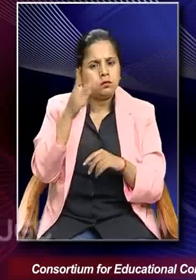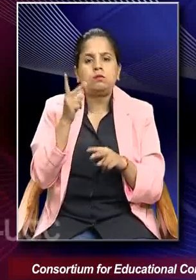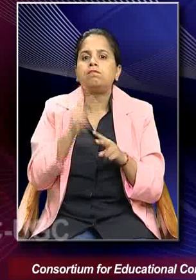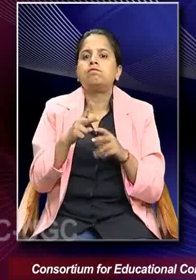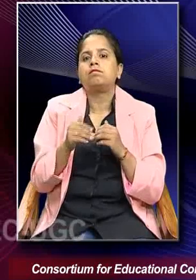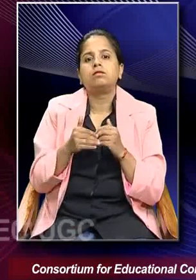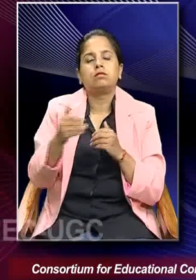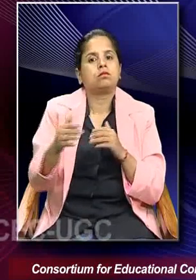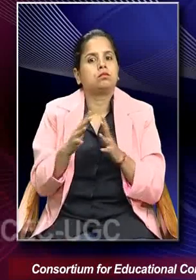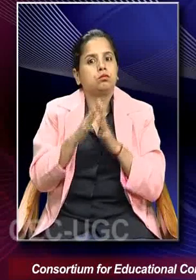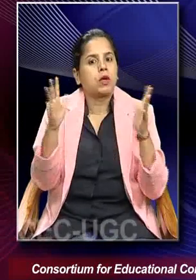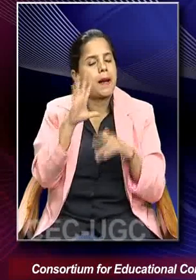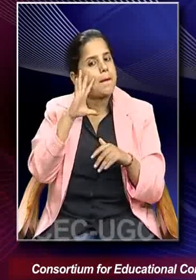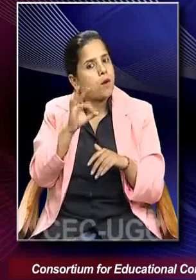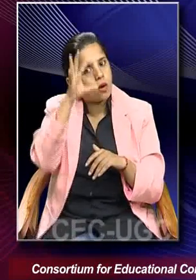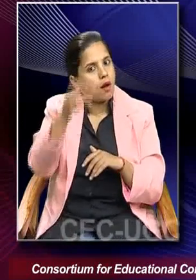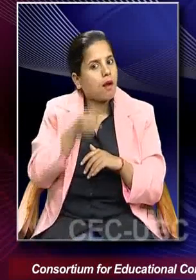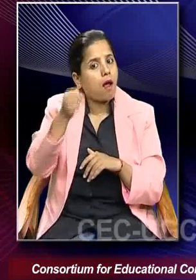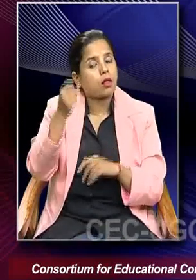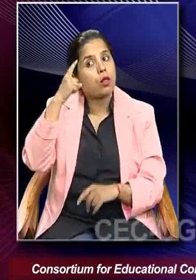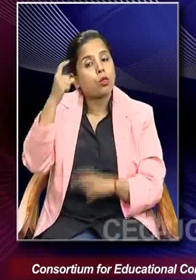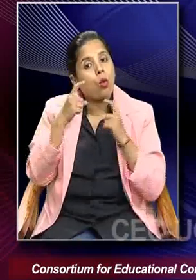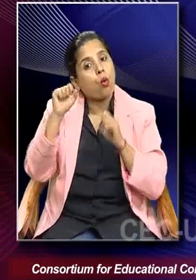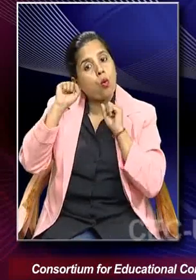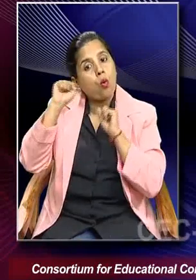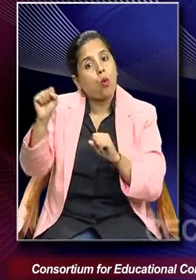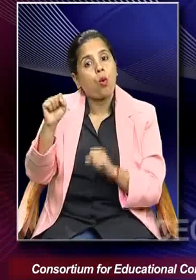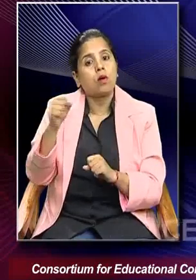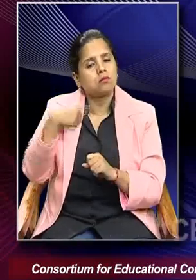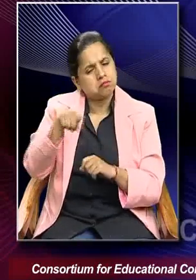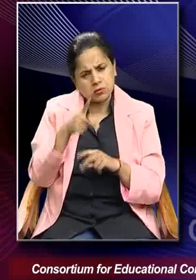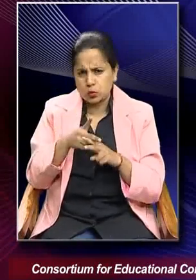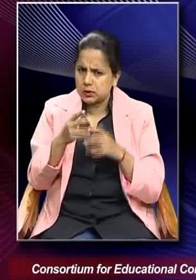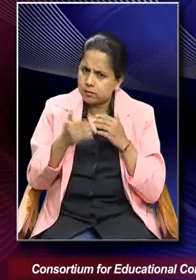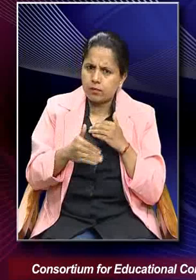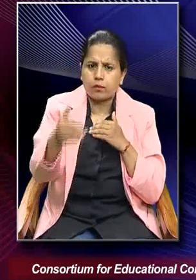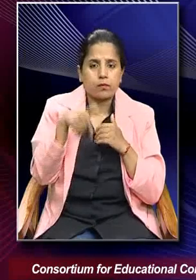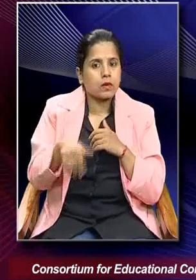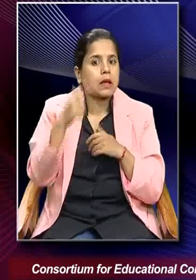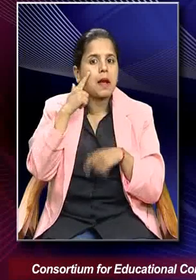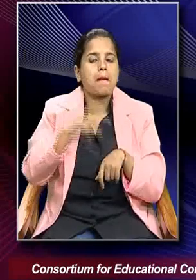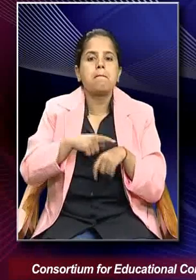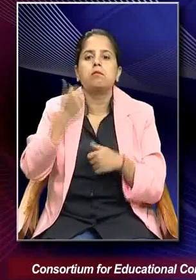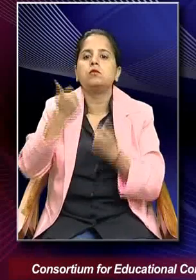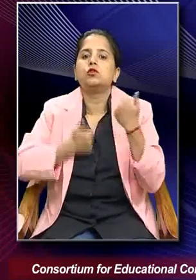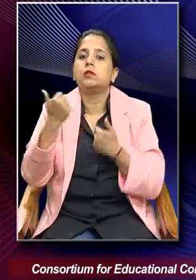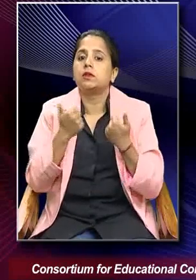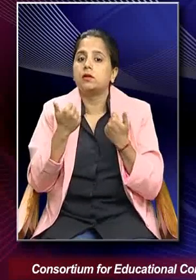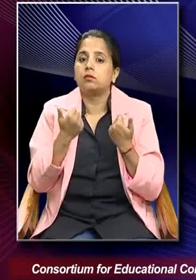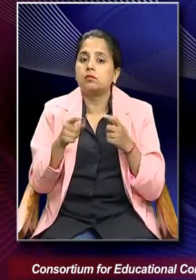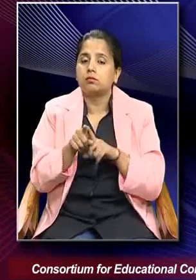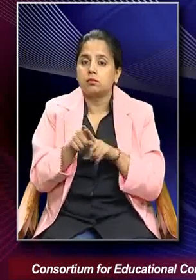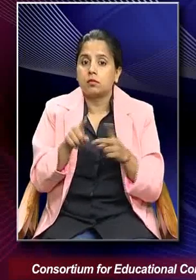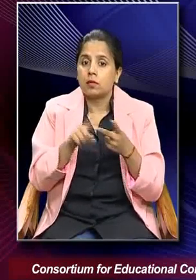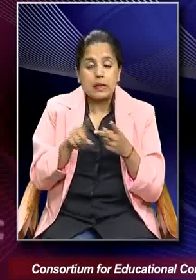is a huge relevance of Gandhian thoughts, and it will continue because it is time tested, as well as